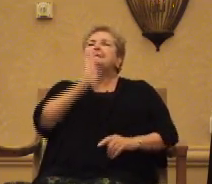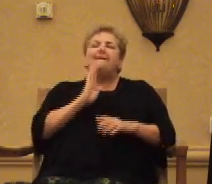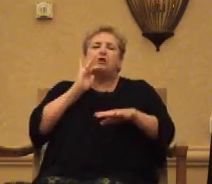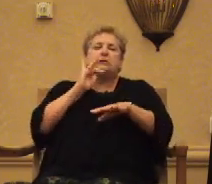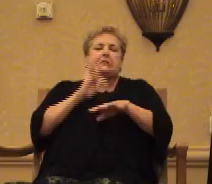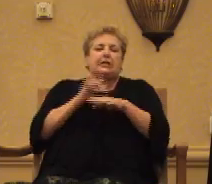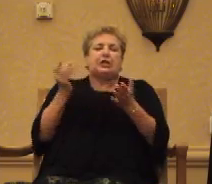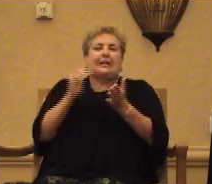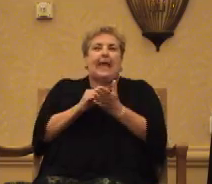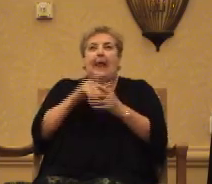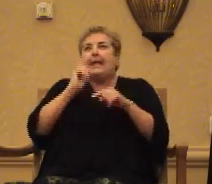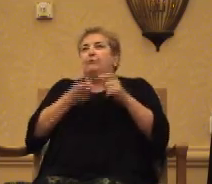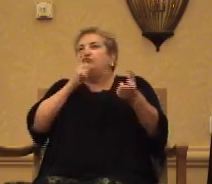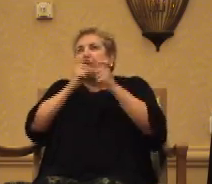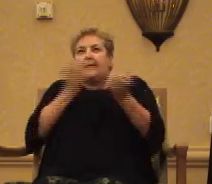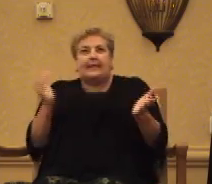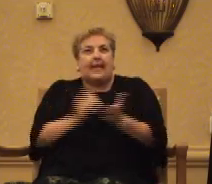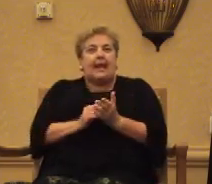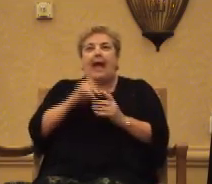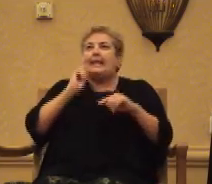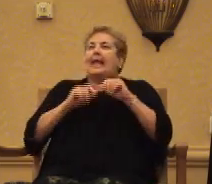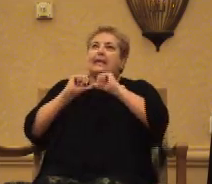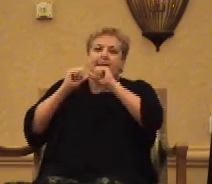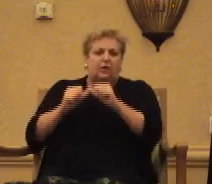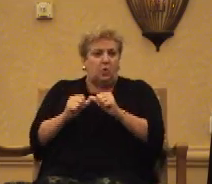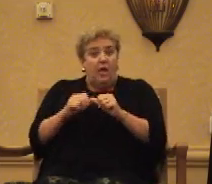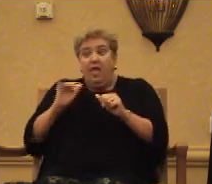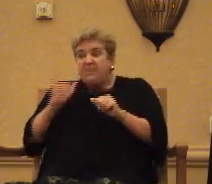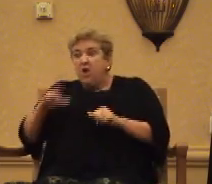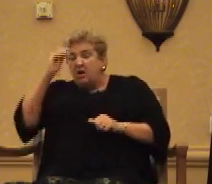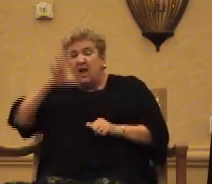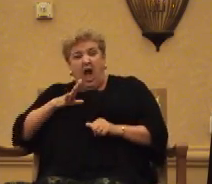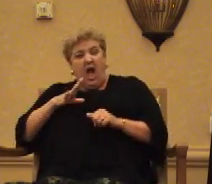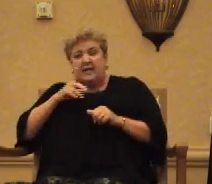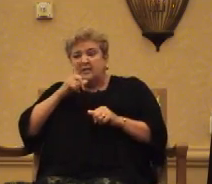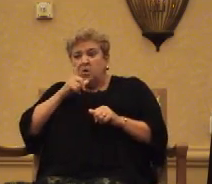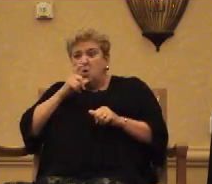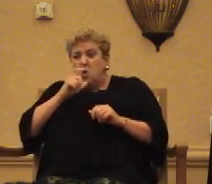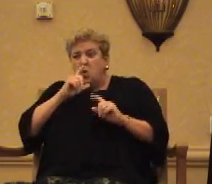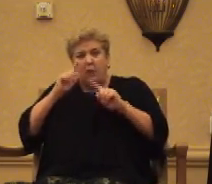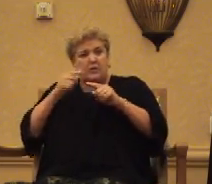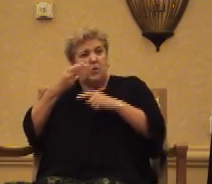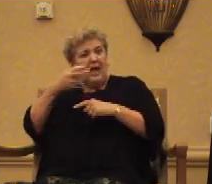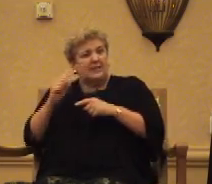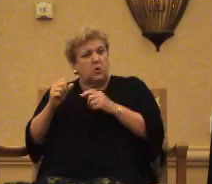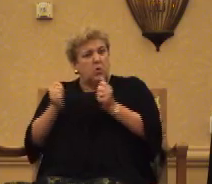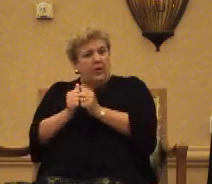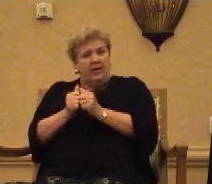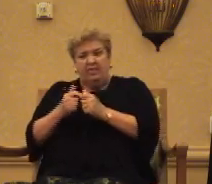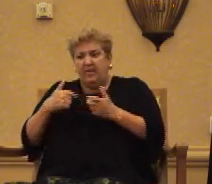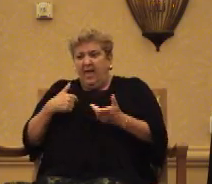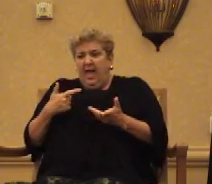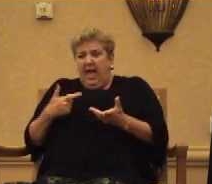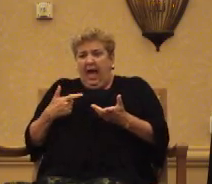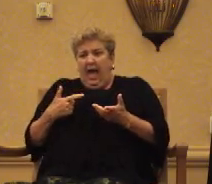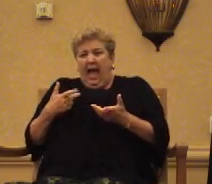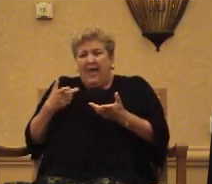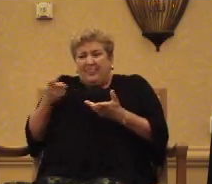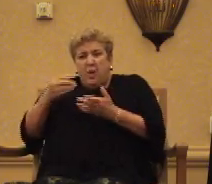on like this. There's guys I went to high school with that are buying houses, and I'm sleeping on somebody's couch, and I'm smarter than them.